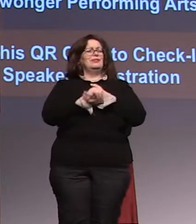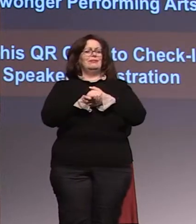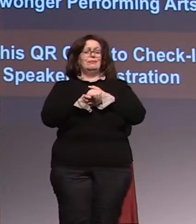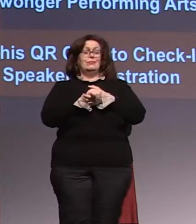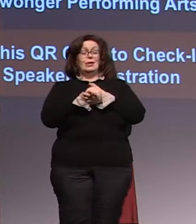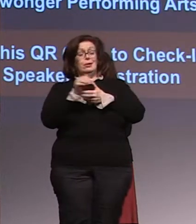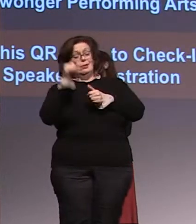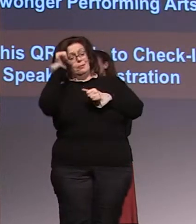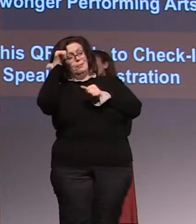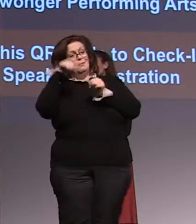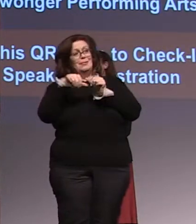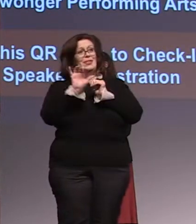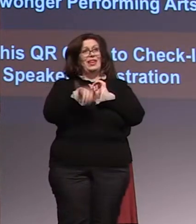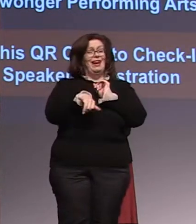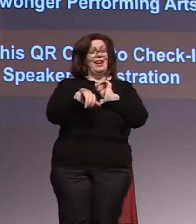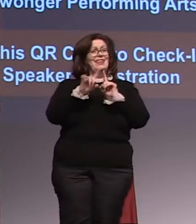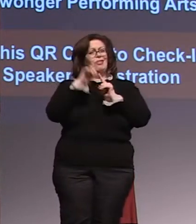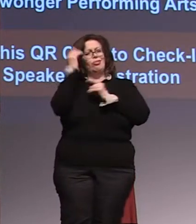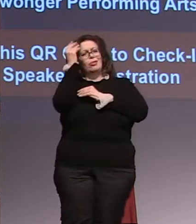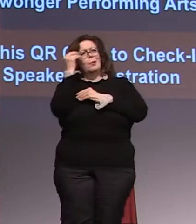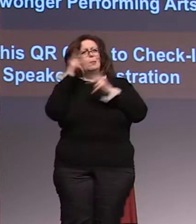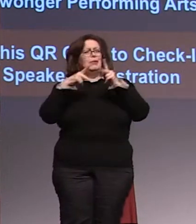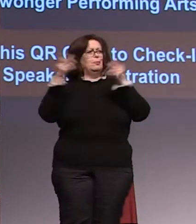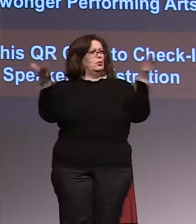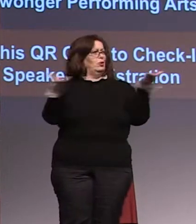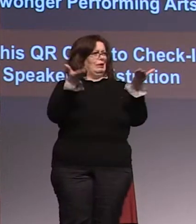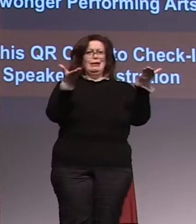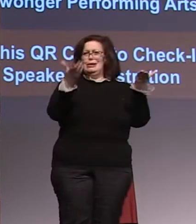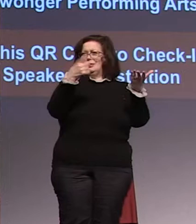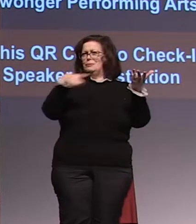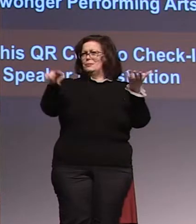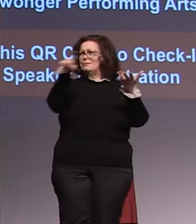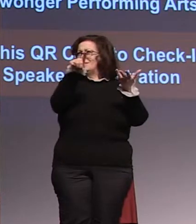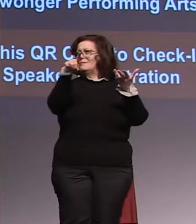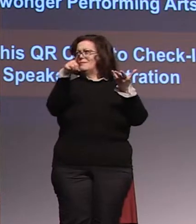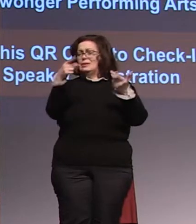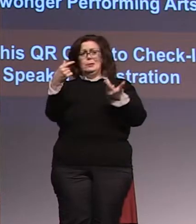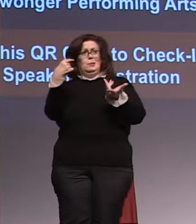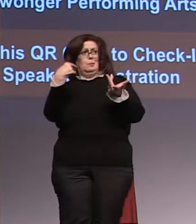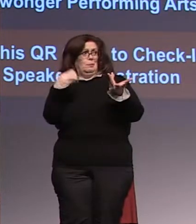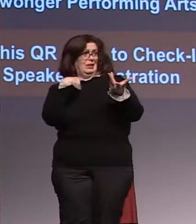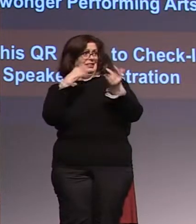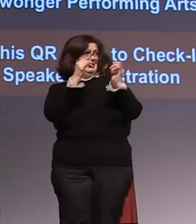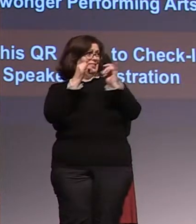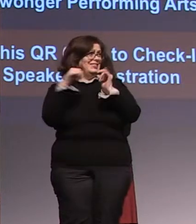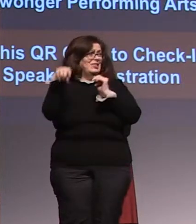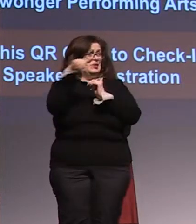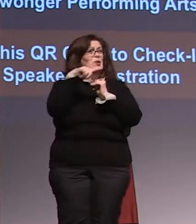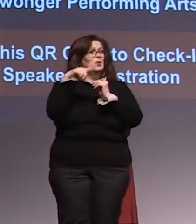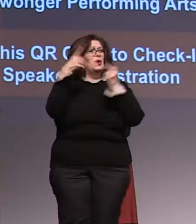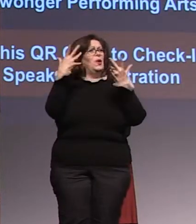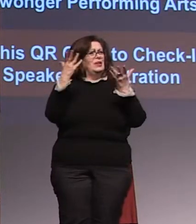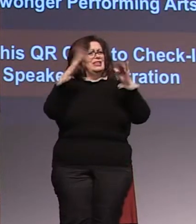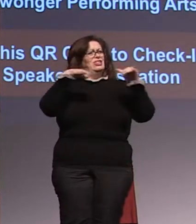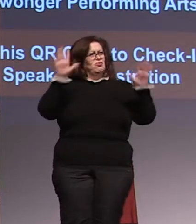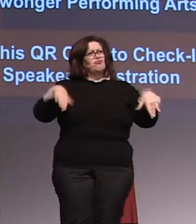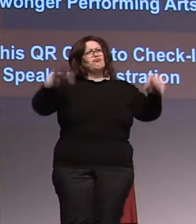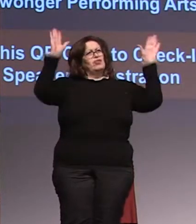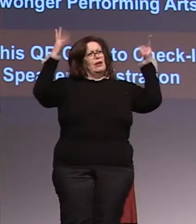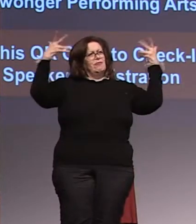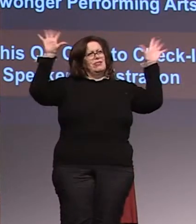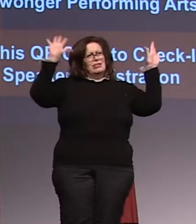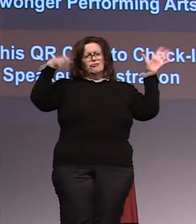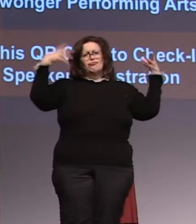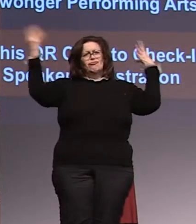we want to think about the people that are in this room, those like me who already have our children grown and